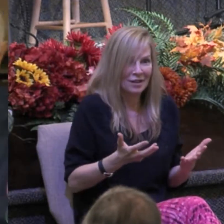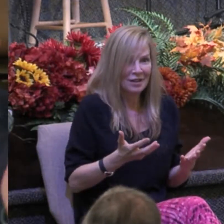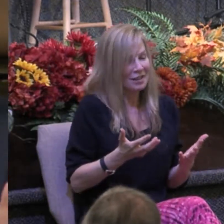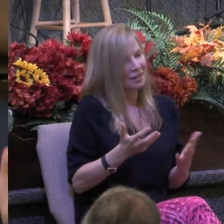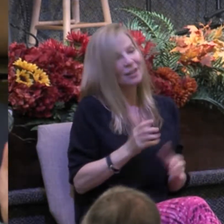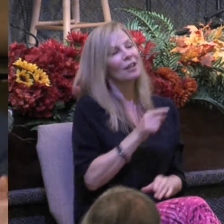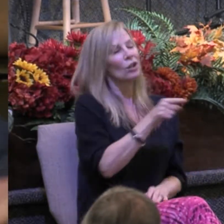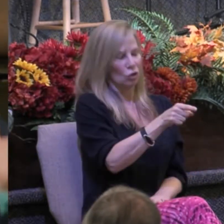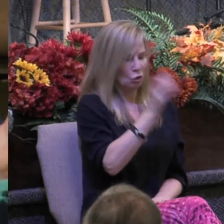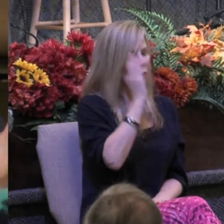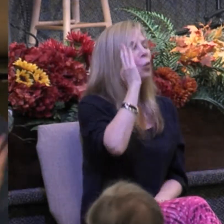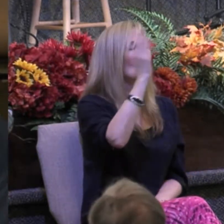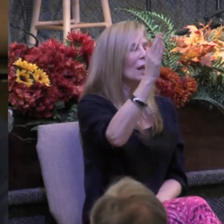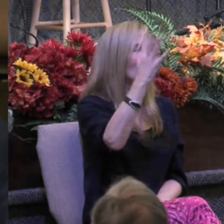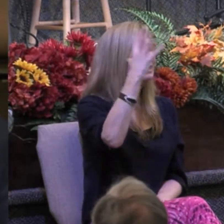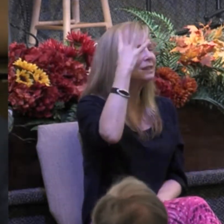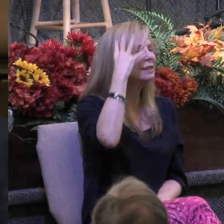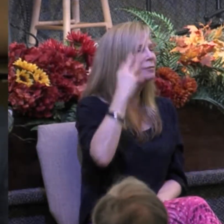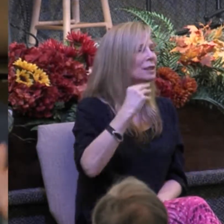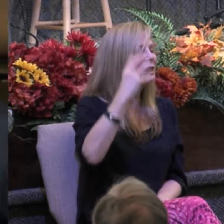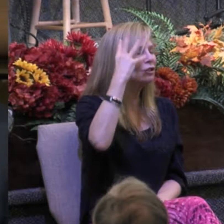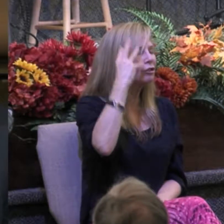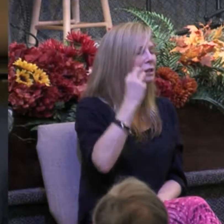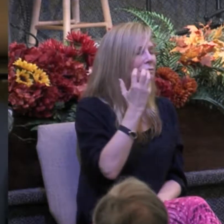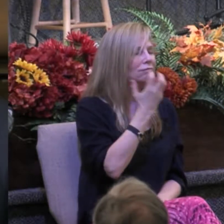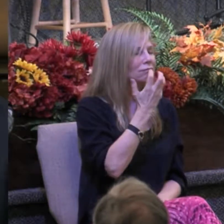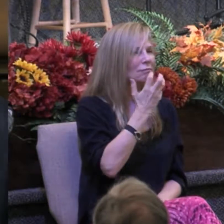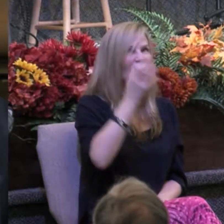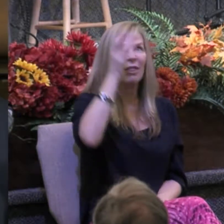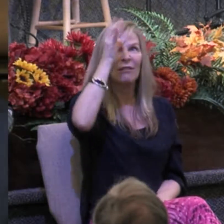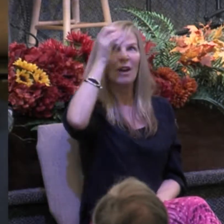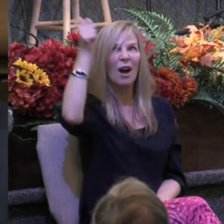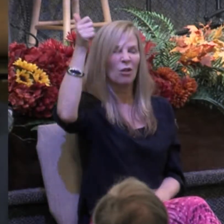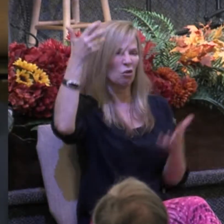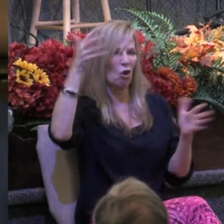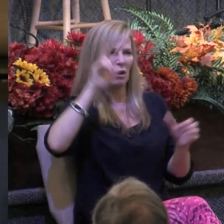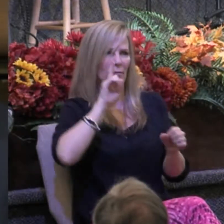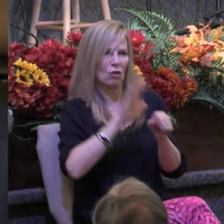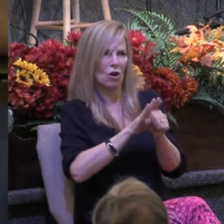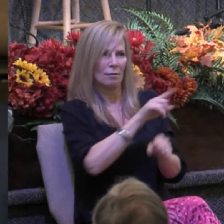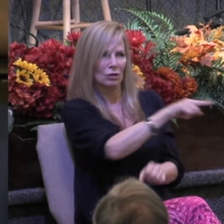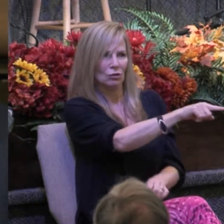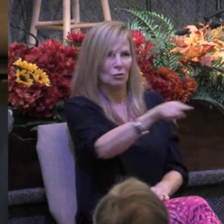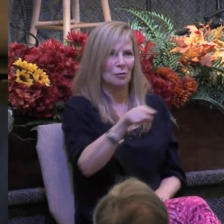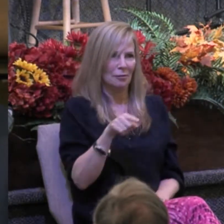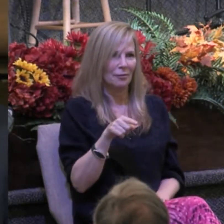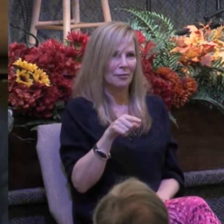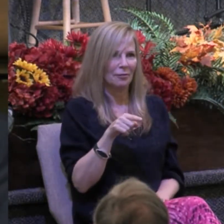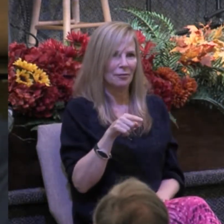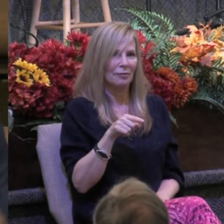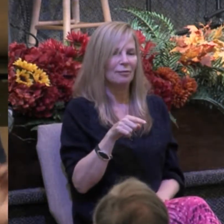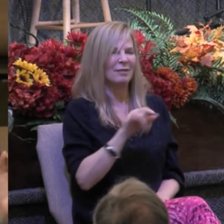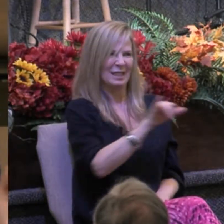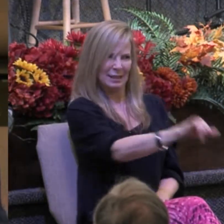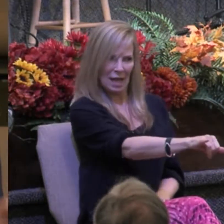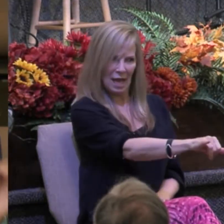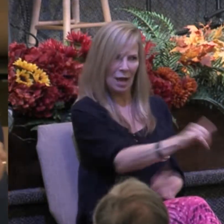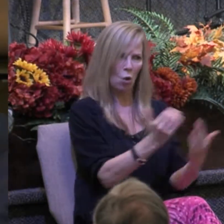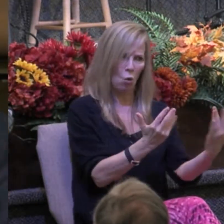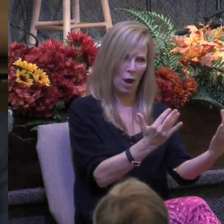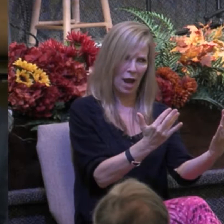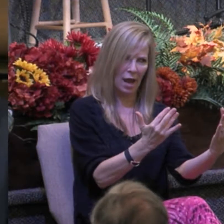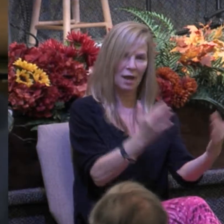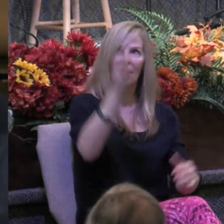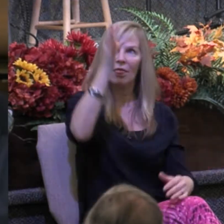is that they are going to experience what the Father had promised them. He commands them, wait for what